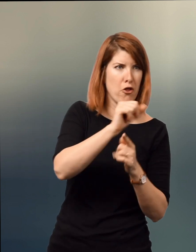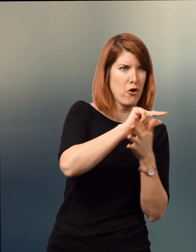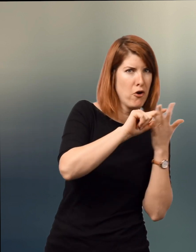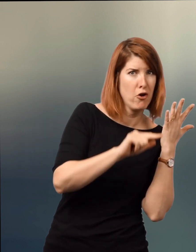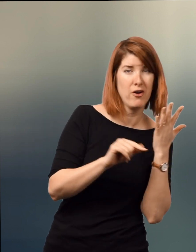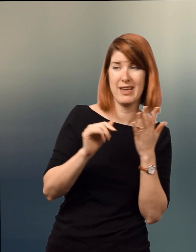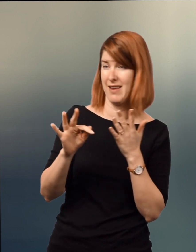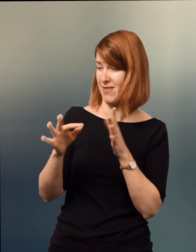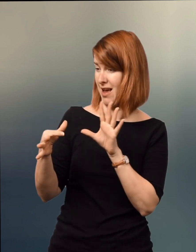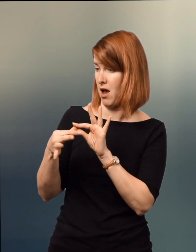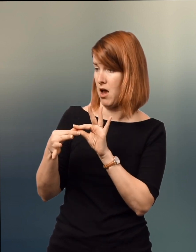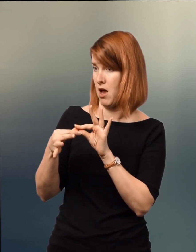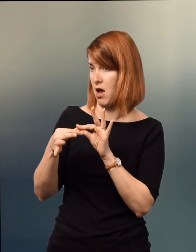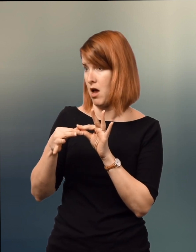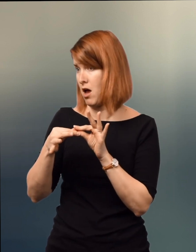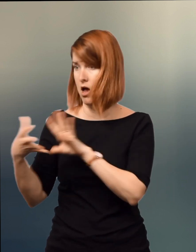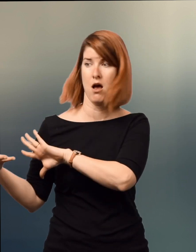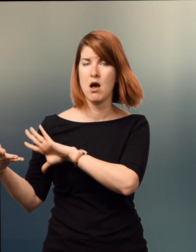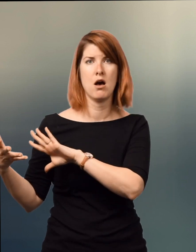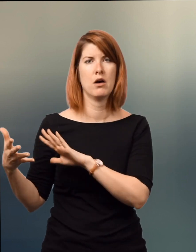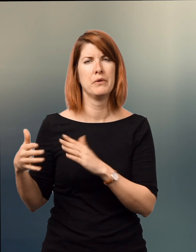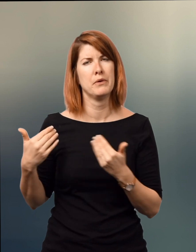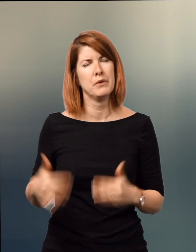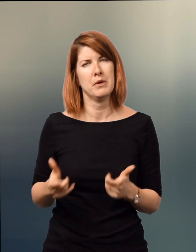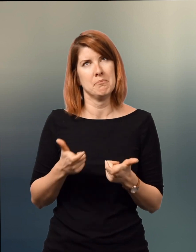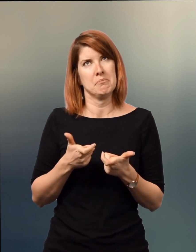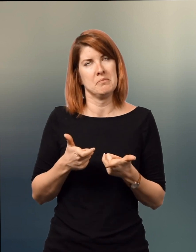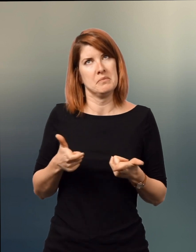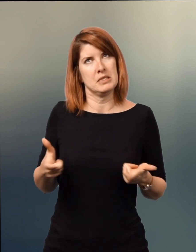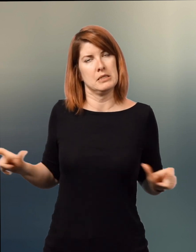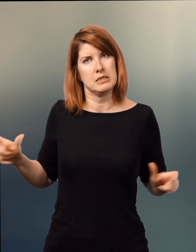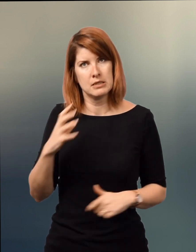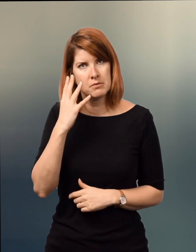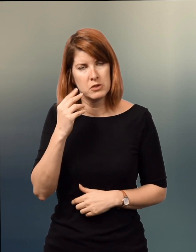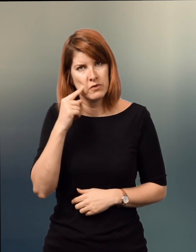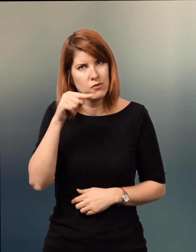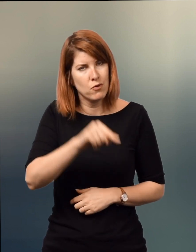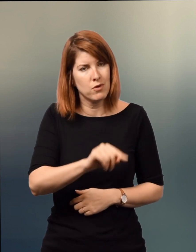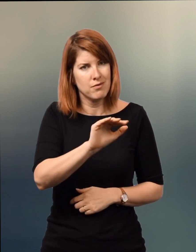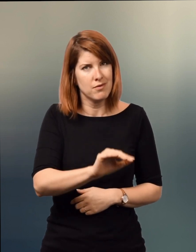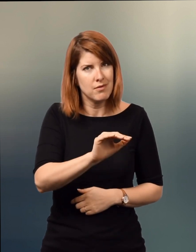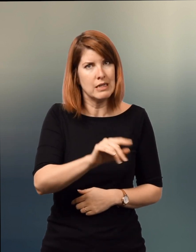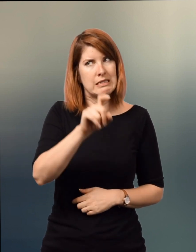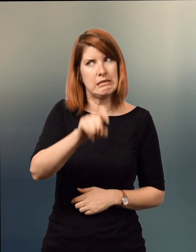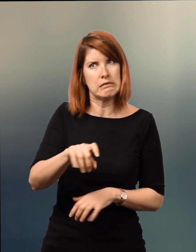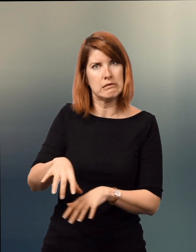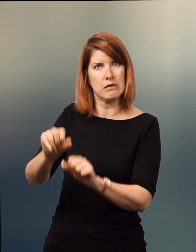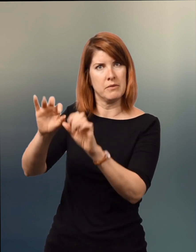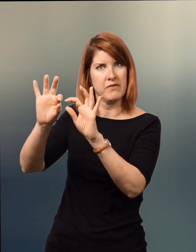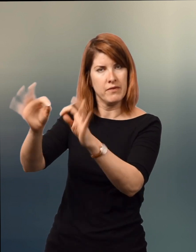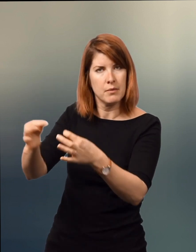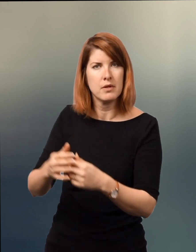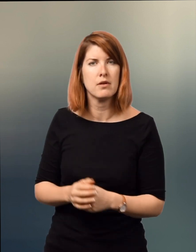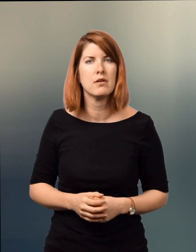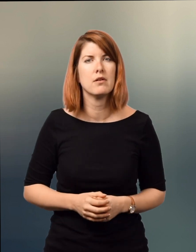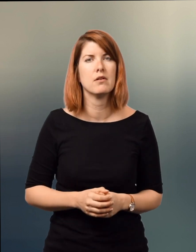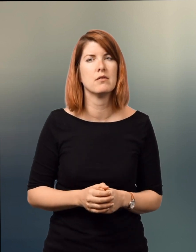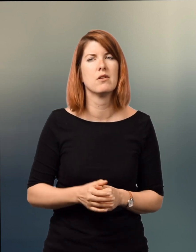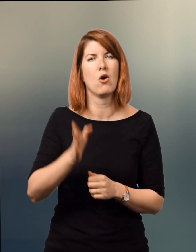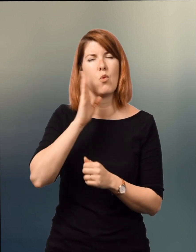discussed. A break in attachment is also the core reality of children who find themselves in need of an adopted